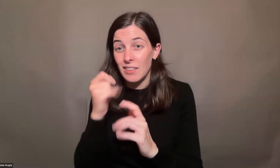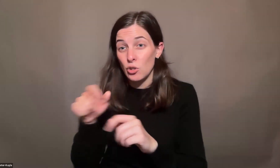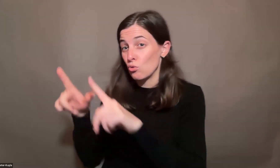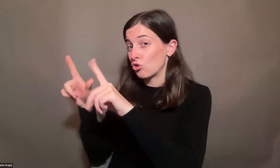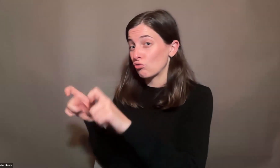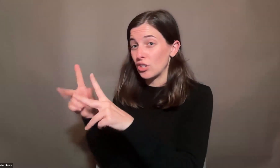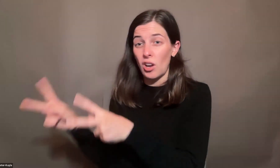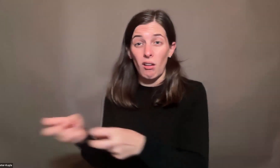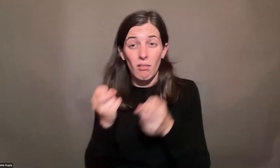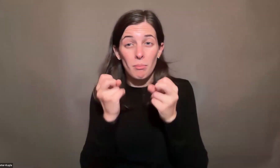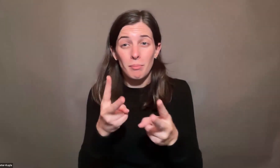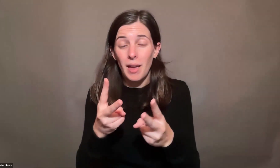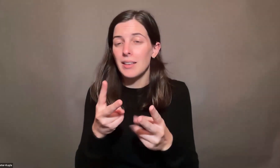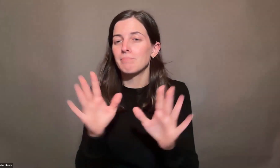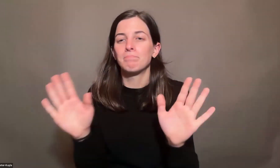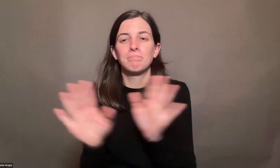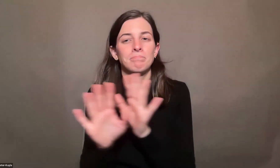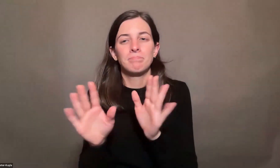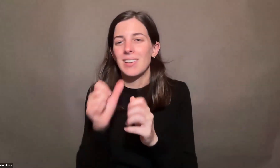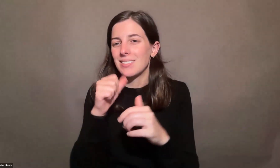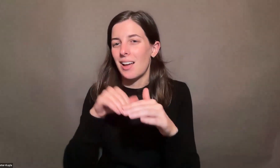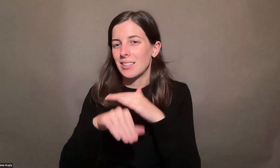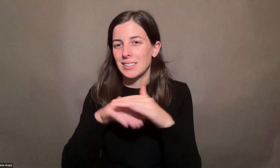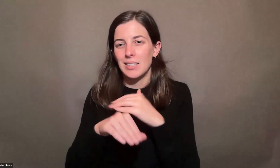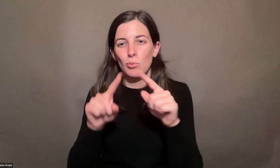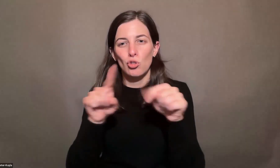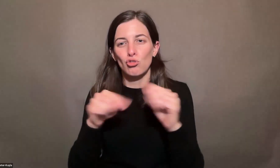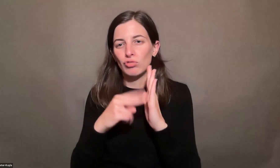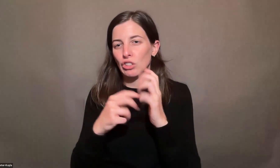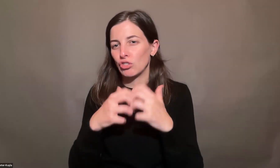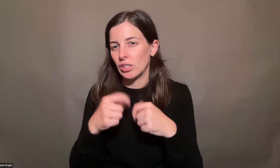from accessing that information, and it's really not best practice.